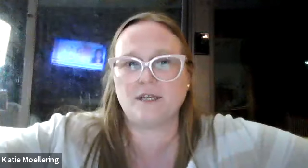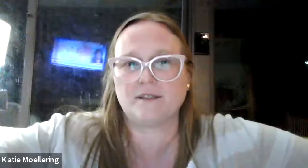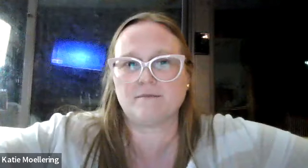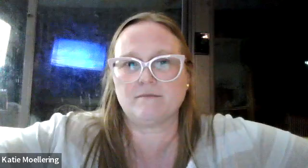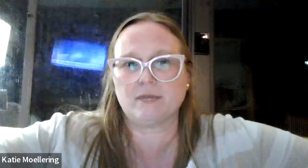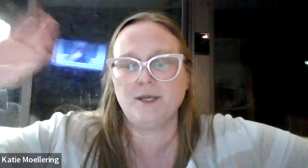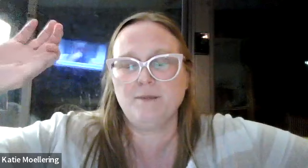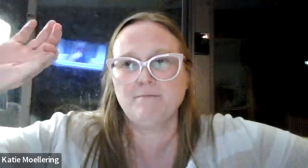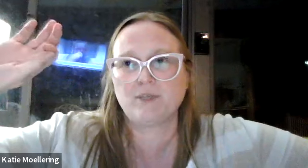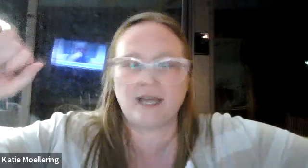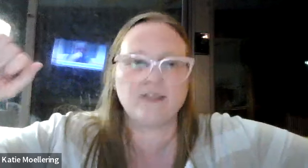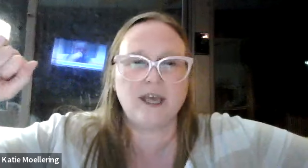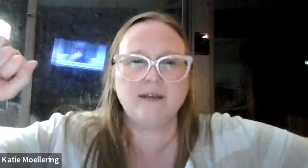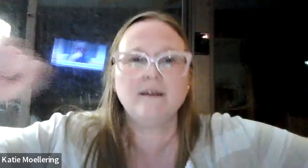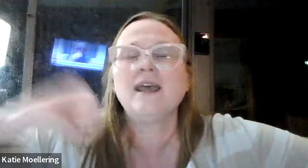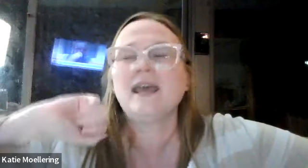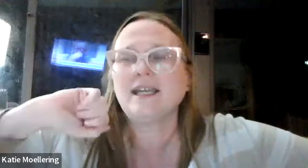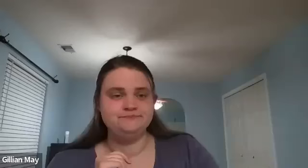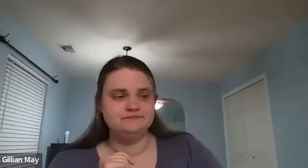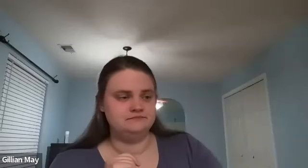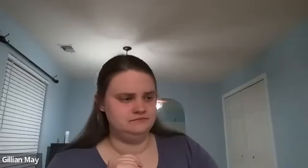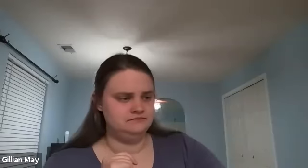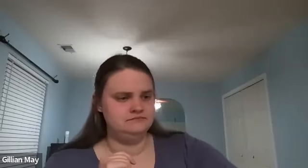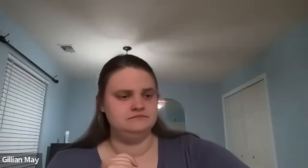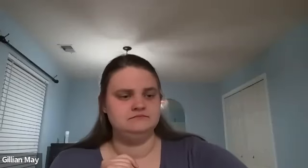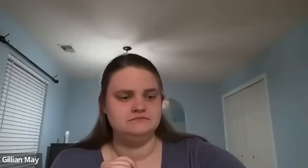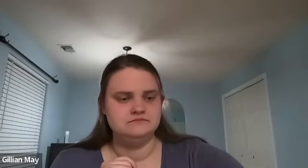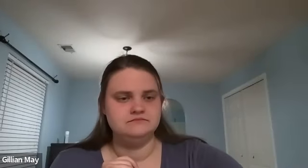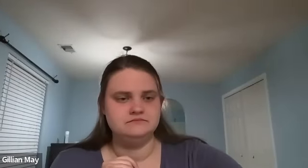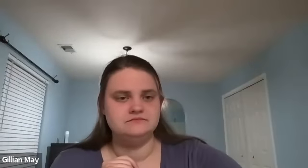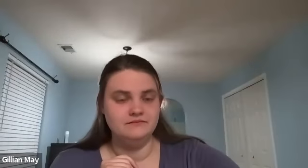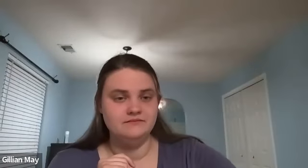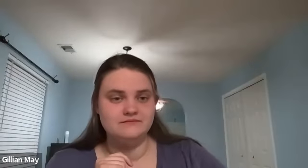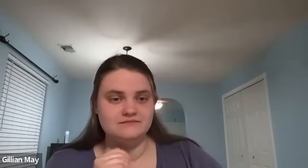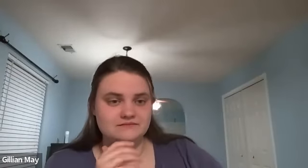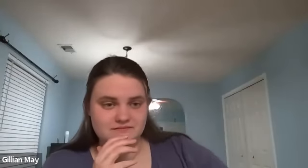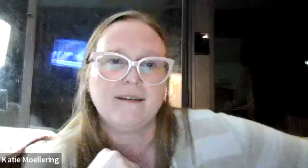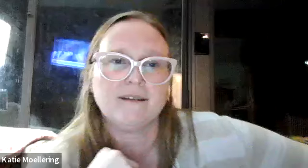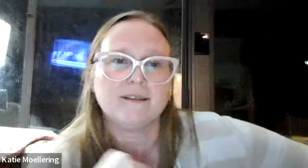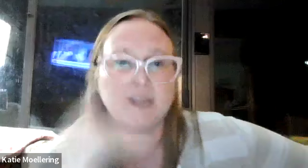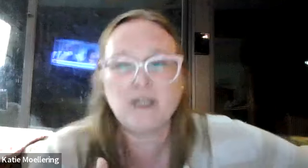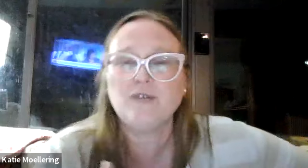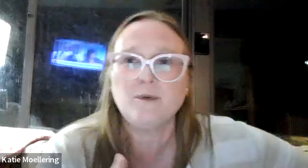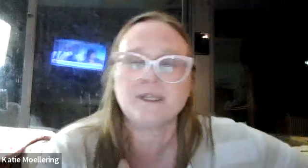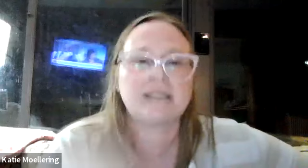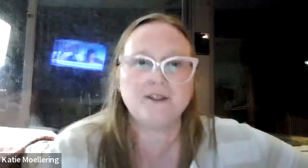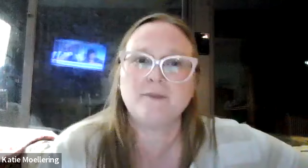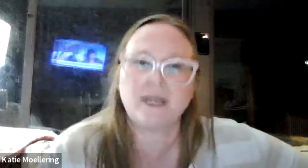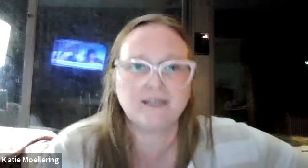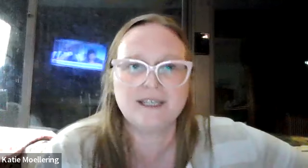week's class yet. Mhm. And I think I'll just email everybody and say, let me know if you want to stay on the mailing